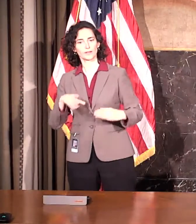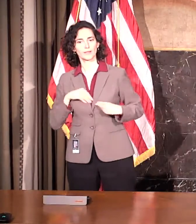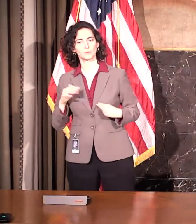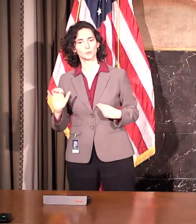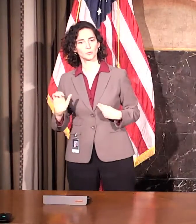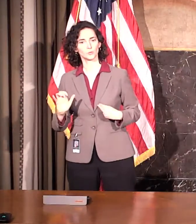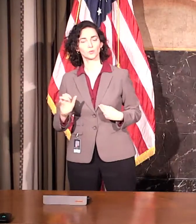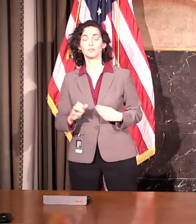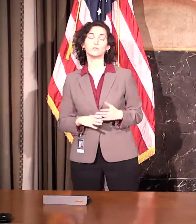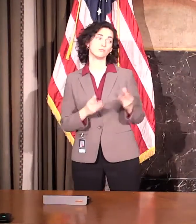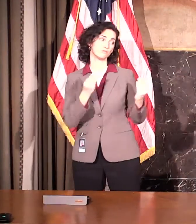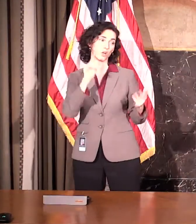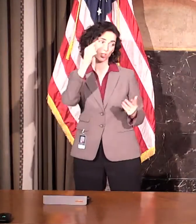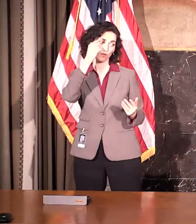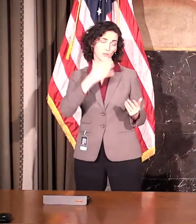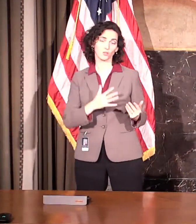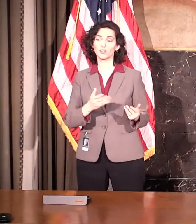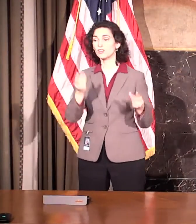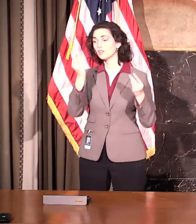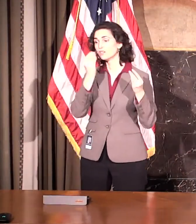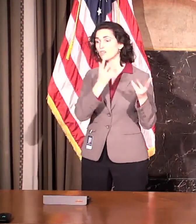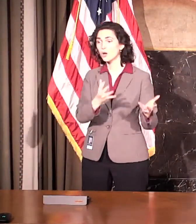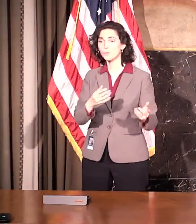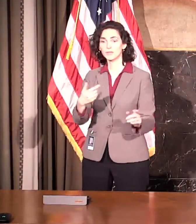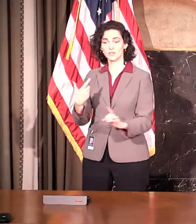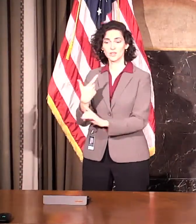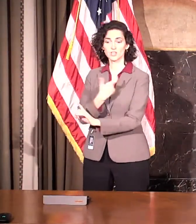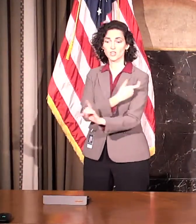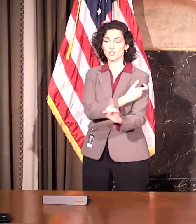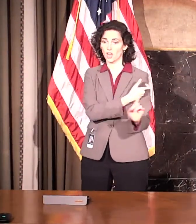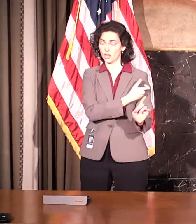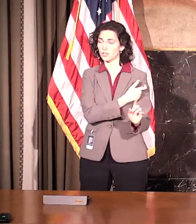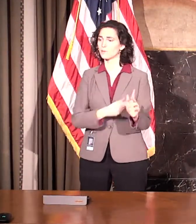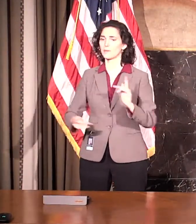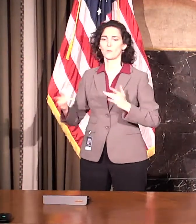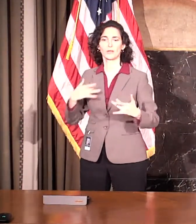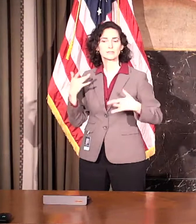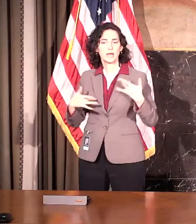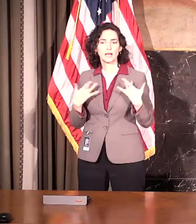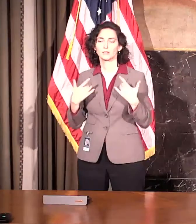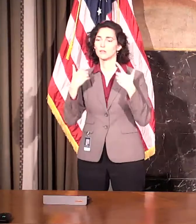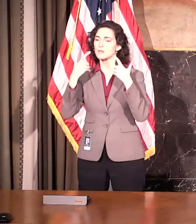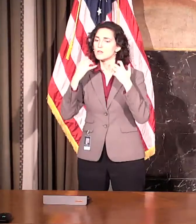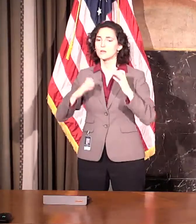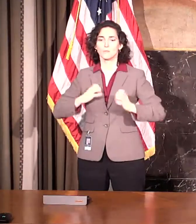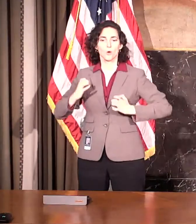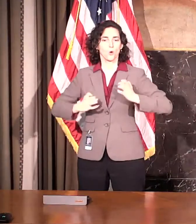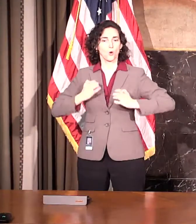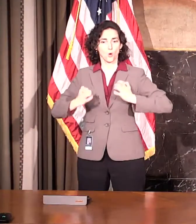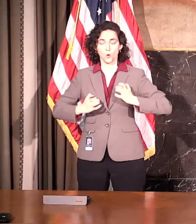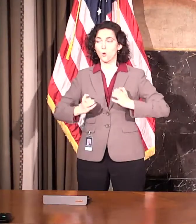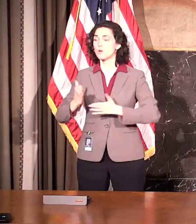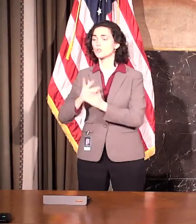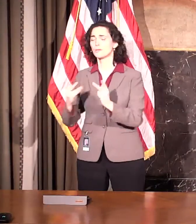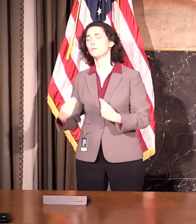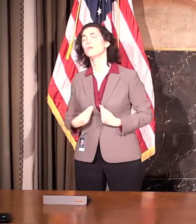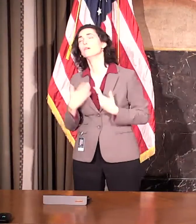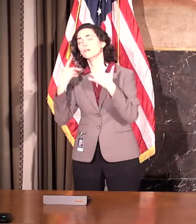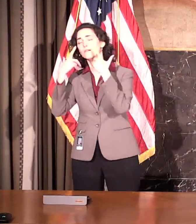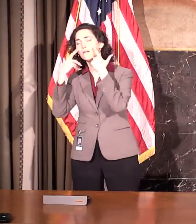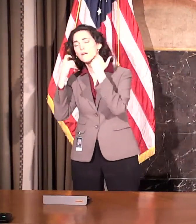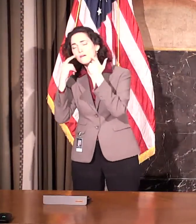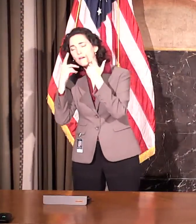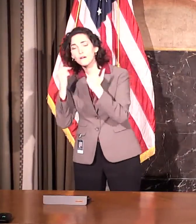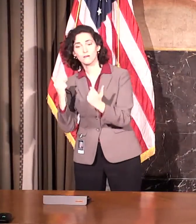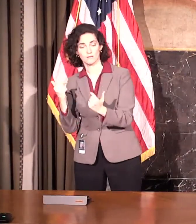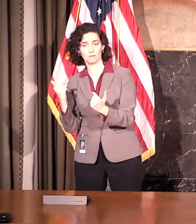you that these vaccines are met with tremendous excitement and emotion. We've had tears of joy, different